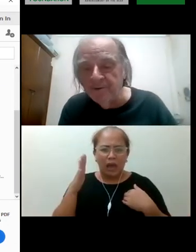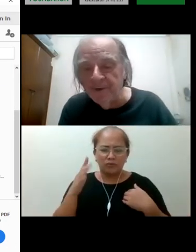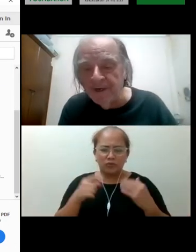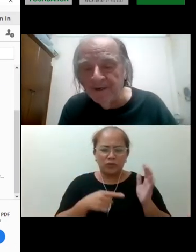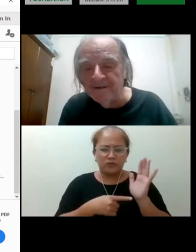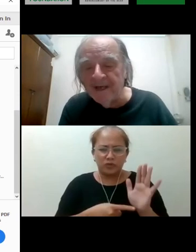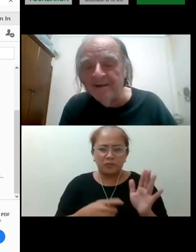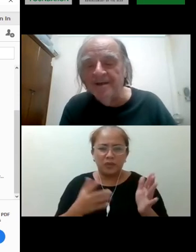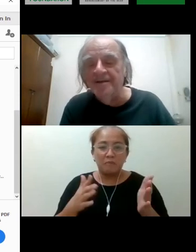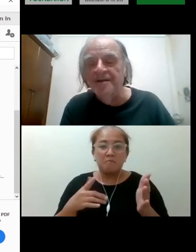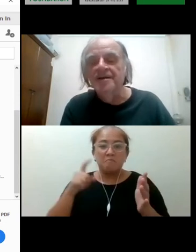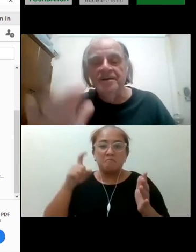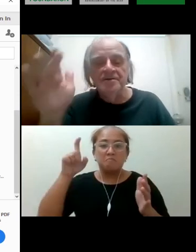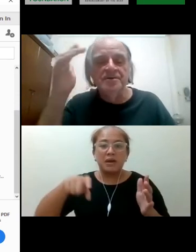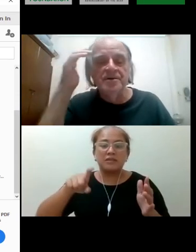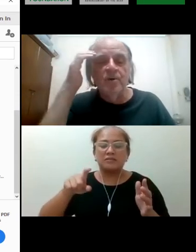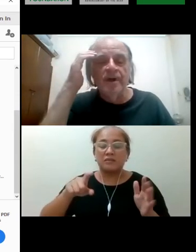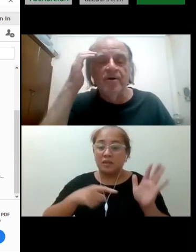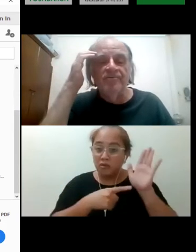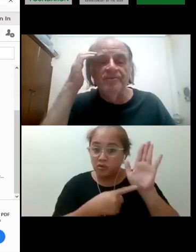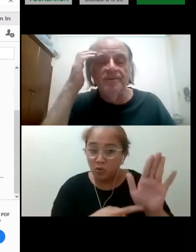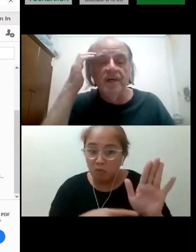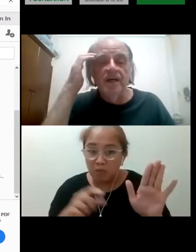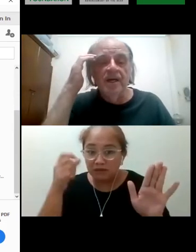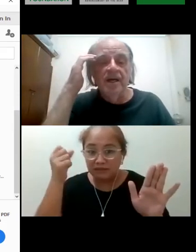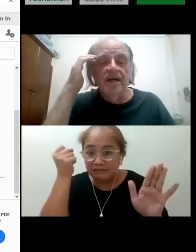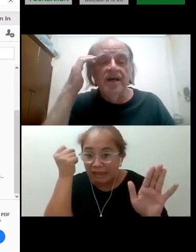it to you with the understanding that this is a way off.